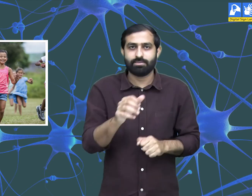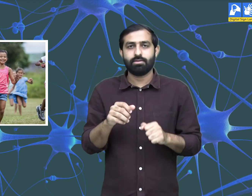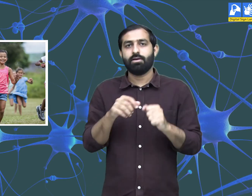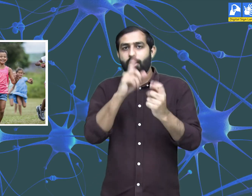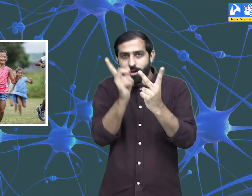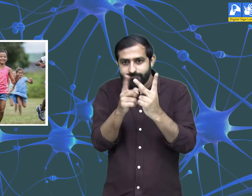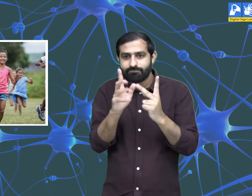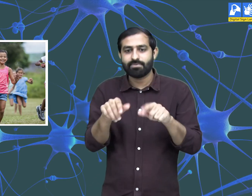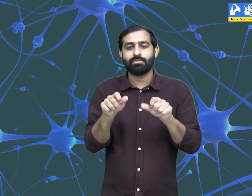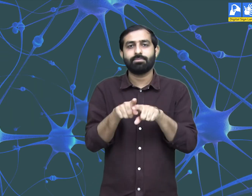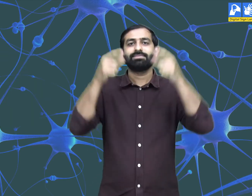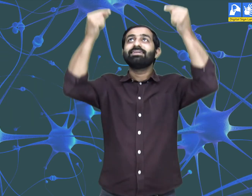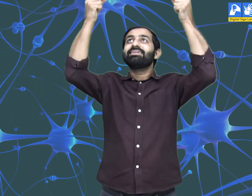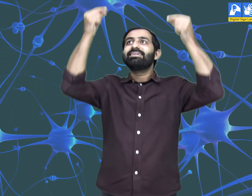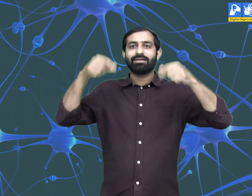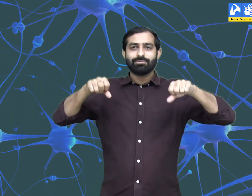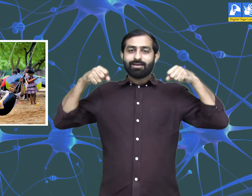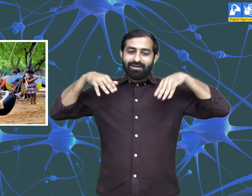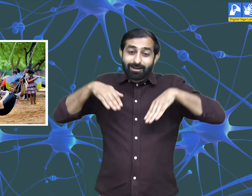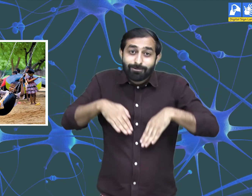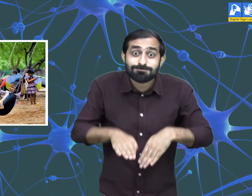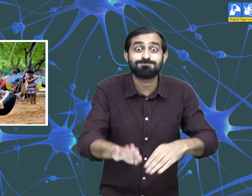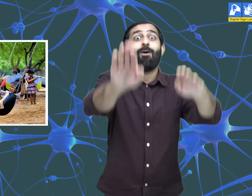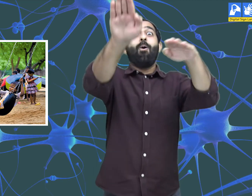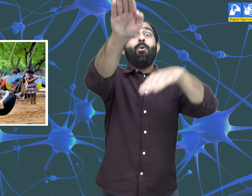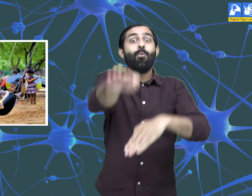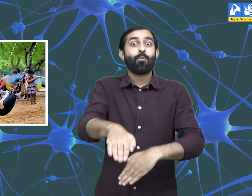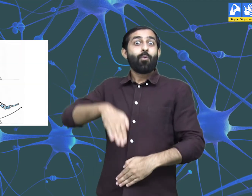or enjoying on the swing